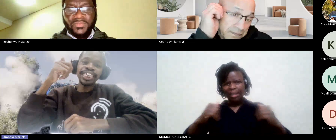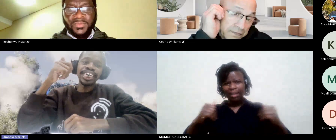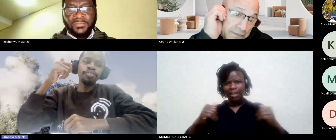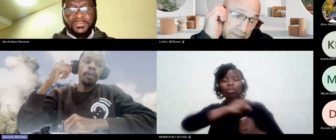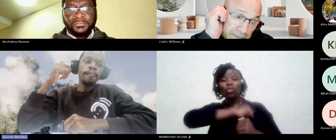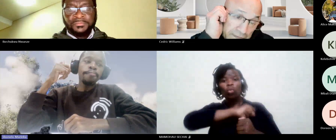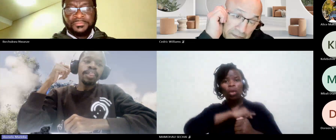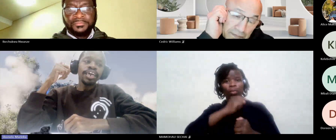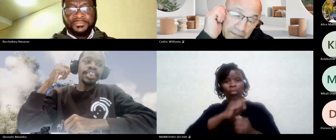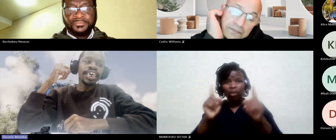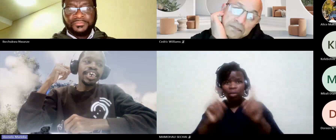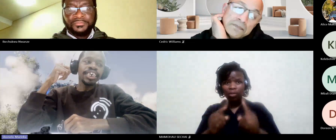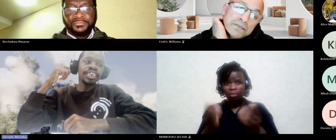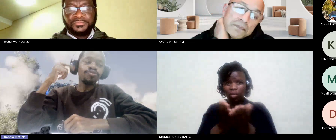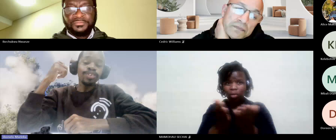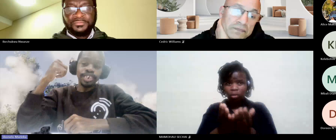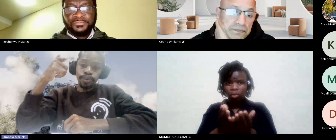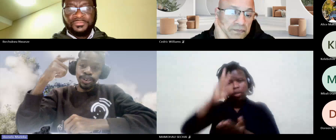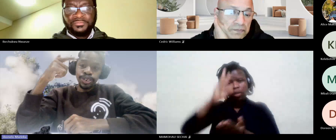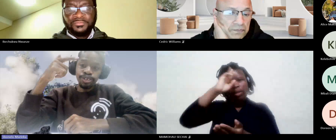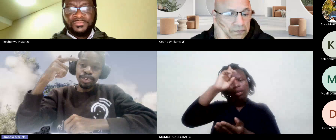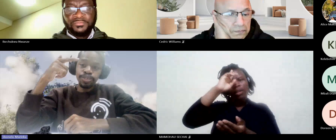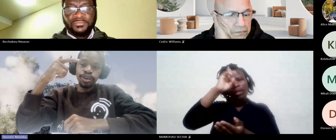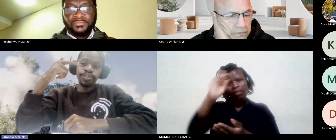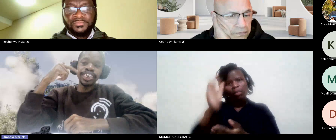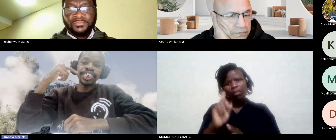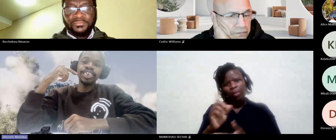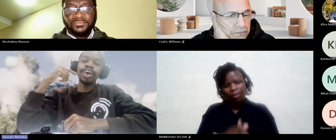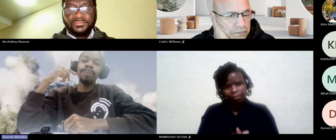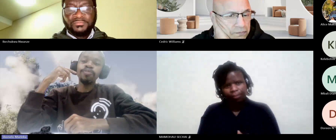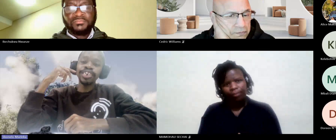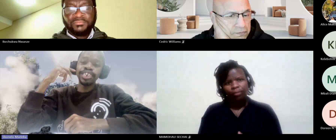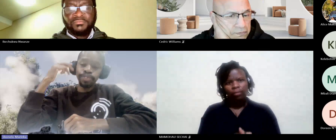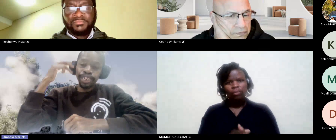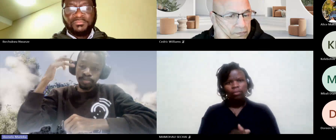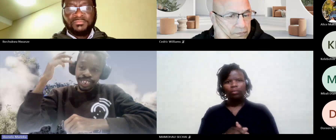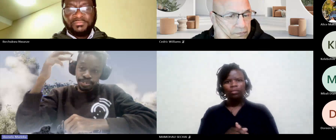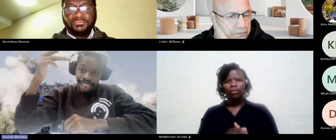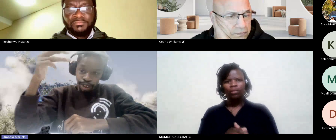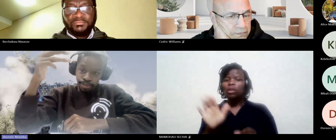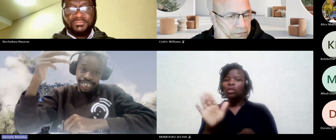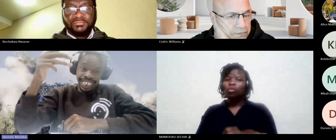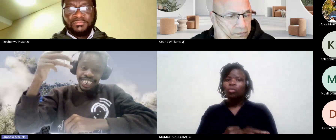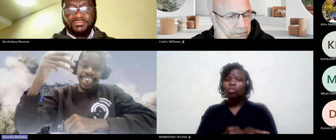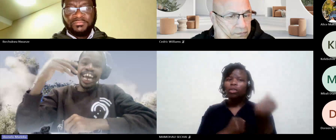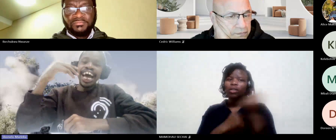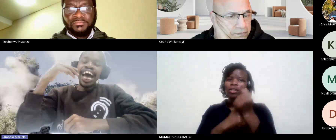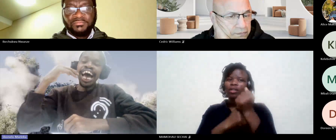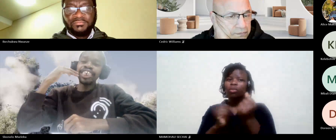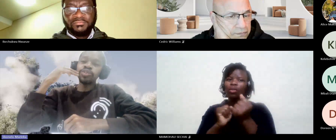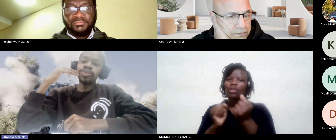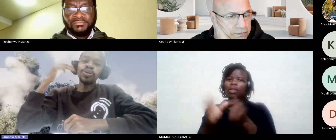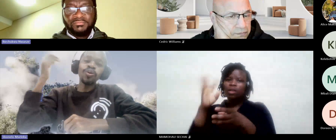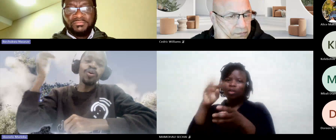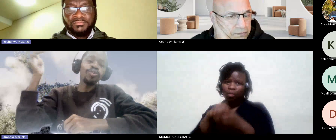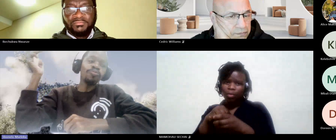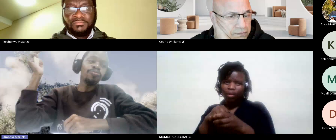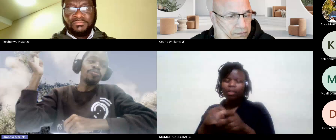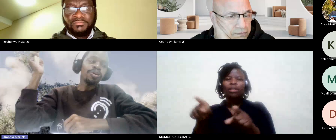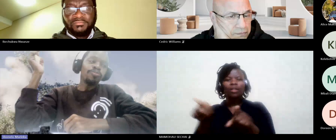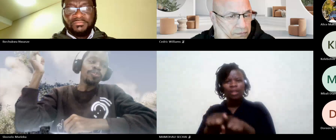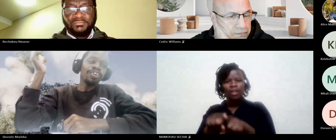remember that there is full support of reasonable accommodation and how people with disabilities must be accommodated. Hence, we